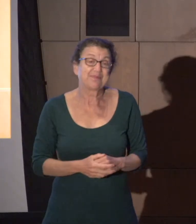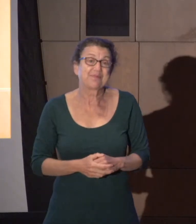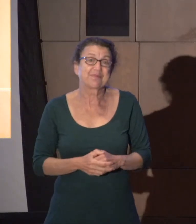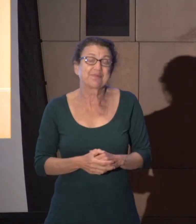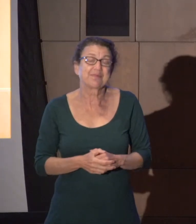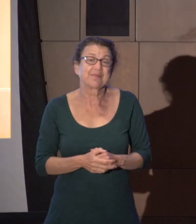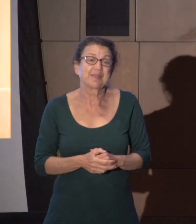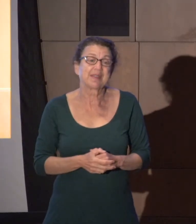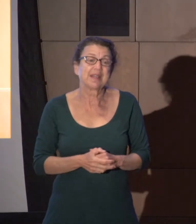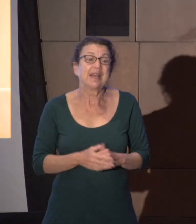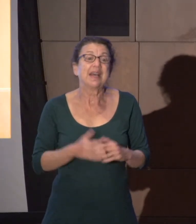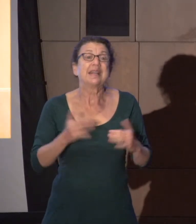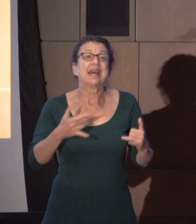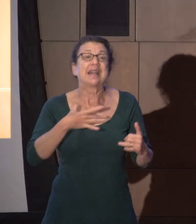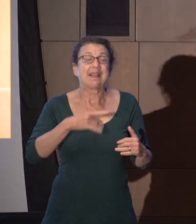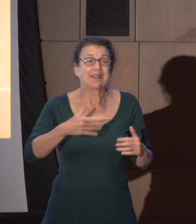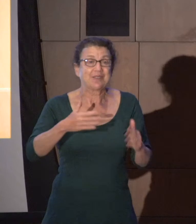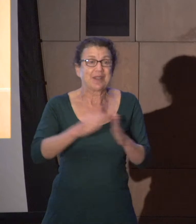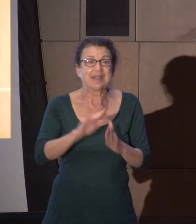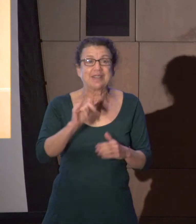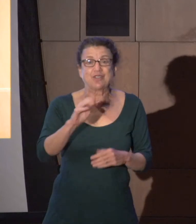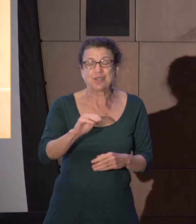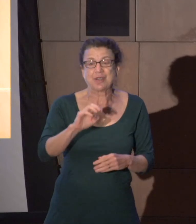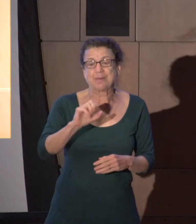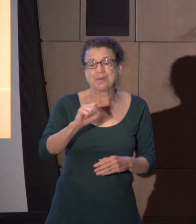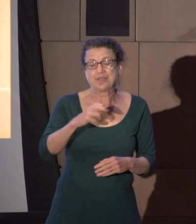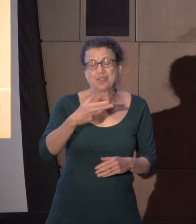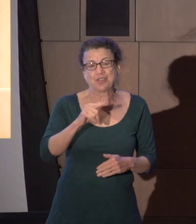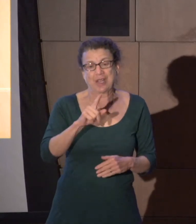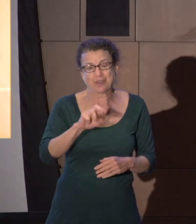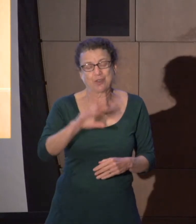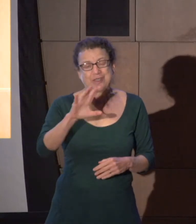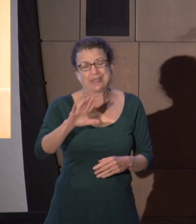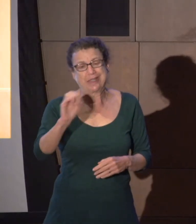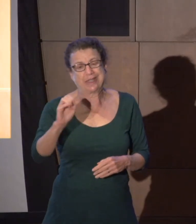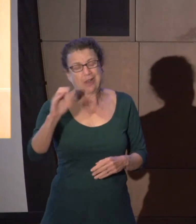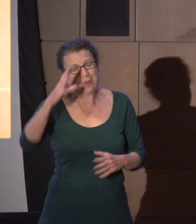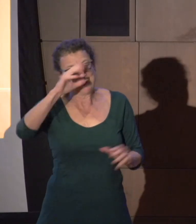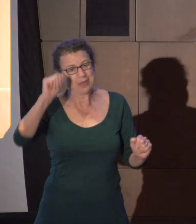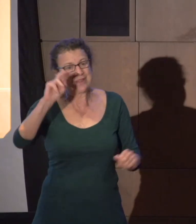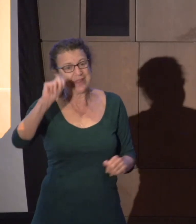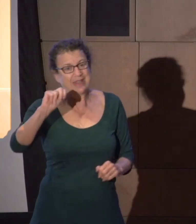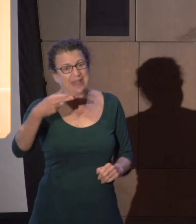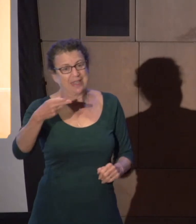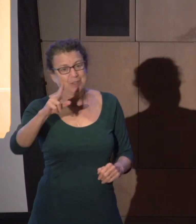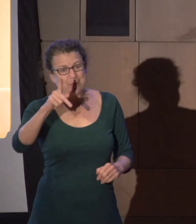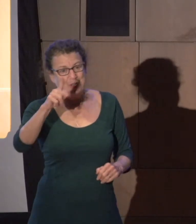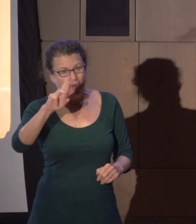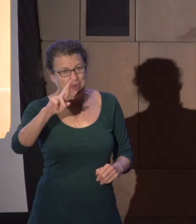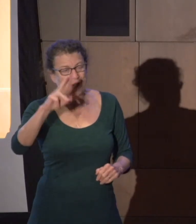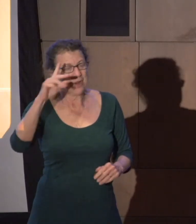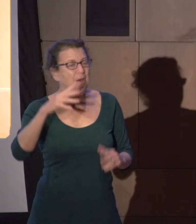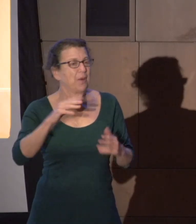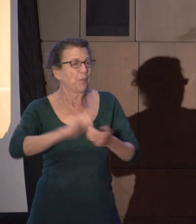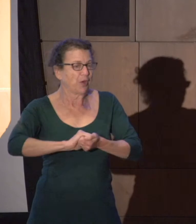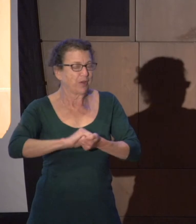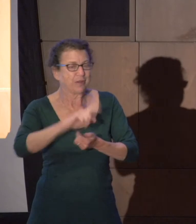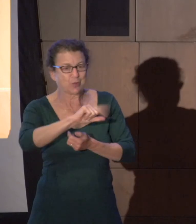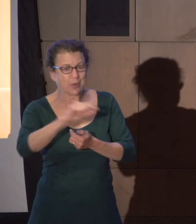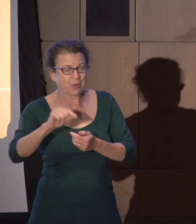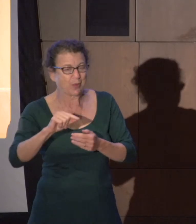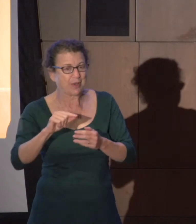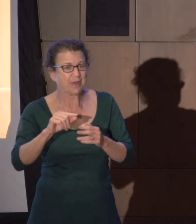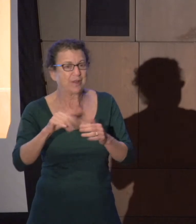possible. Now, I'd like to ask Jim Schachter, the CEO and president of New Hampshire Public Radio, our partner for the 2020 Rising